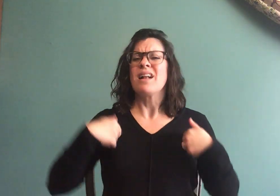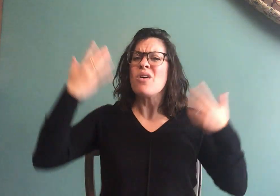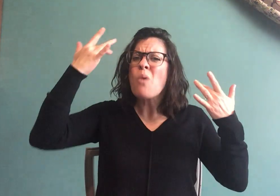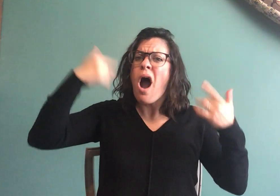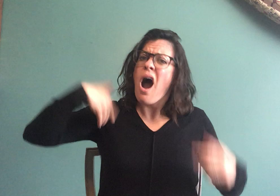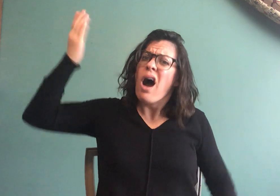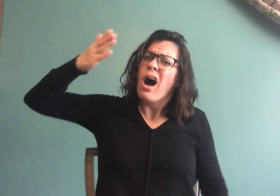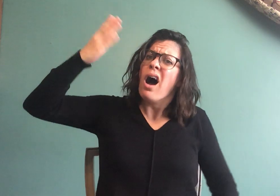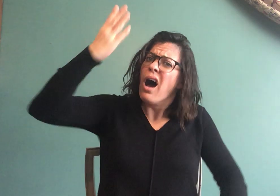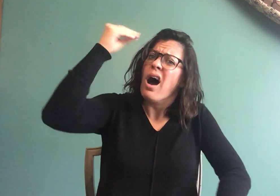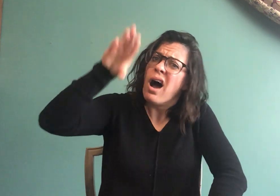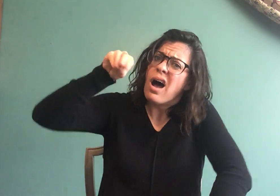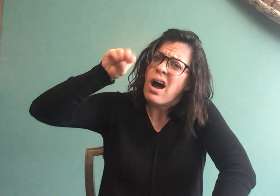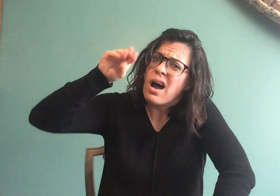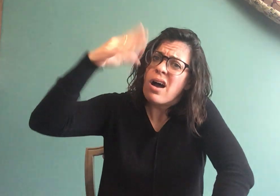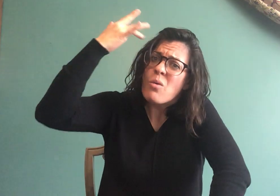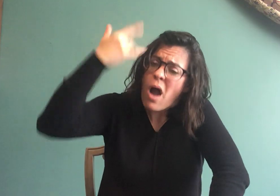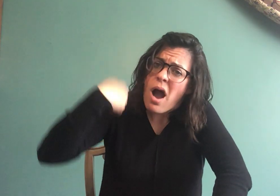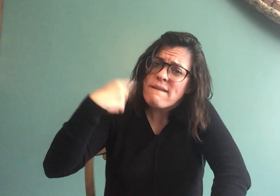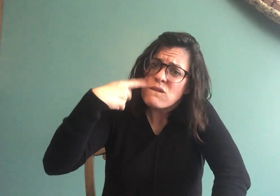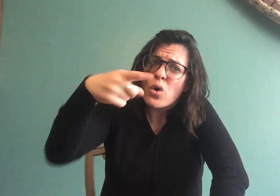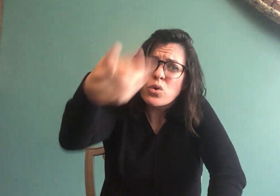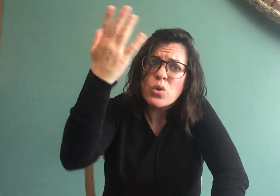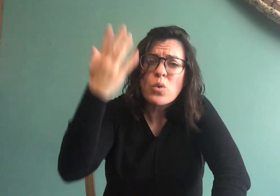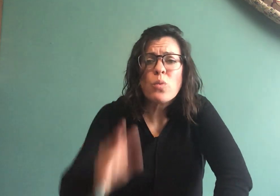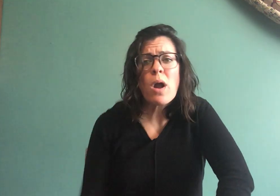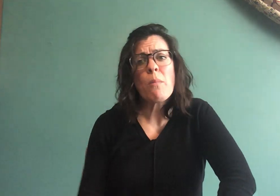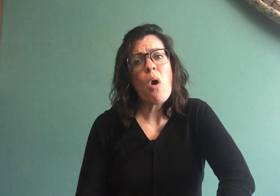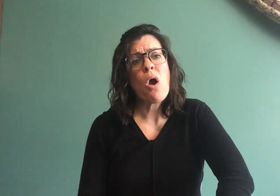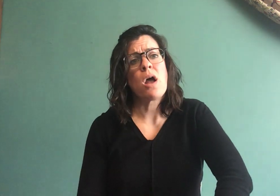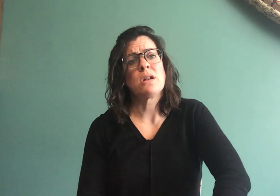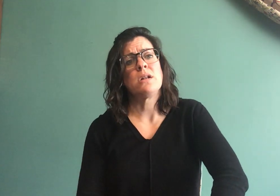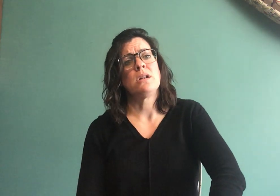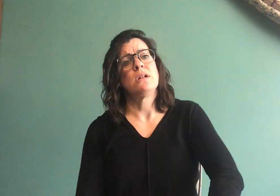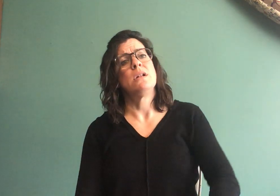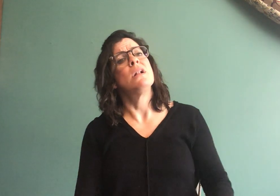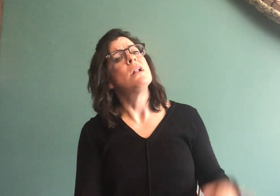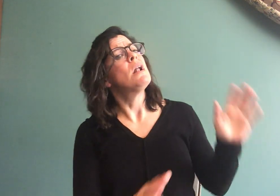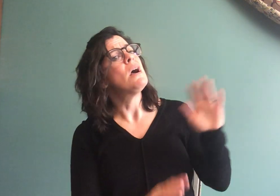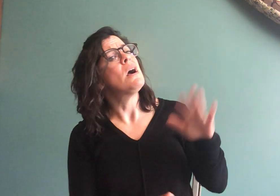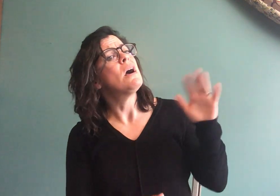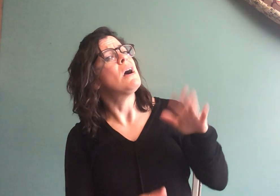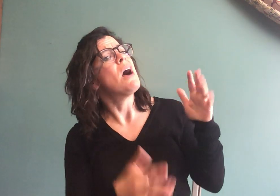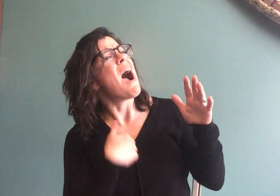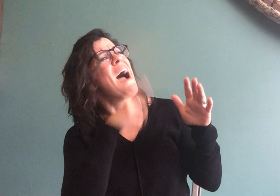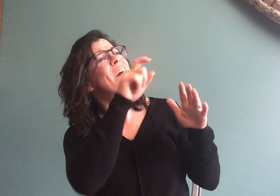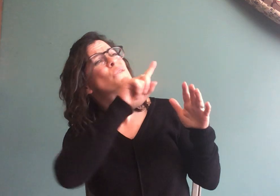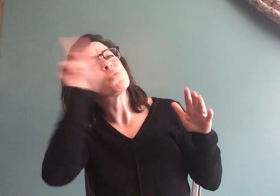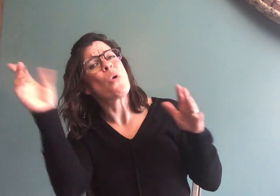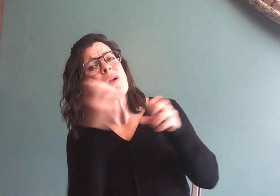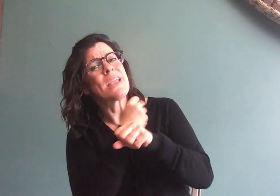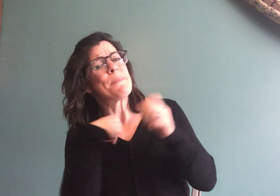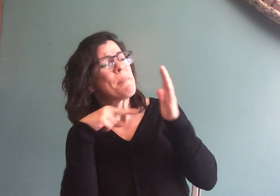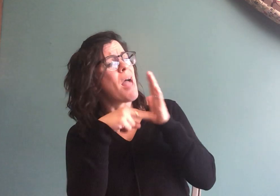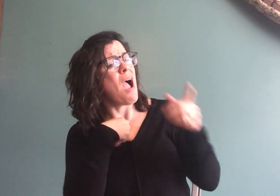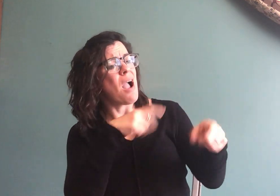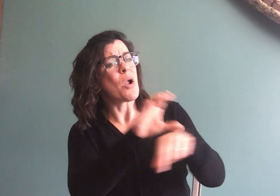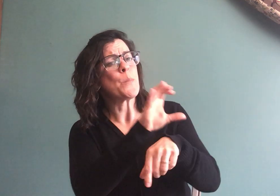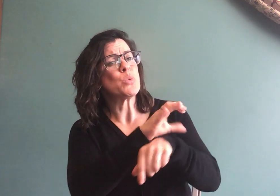test. Well, I had to get my charger because my computer is about to die. Well, you should have came prepared, but that's okay. All right? But I'm